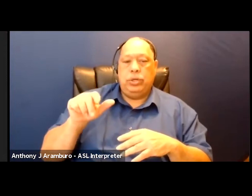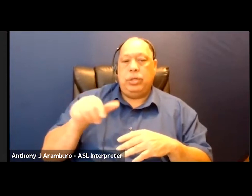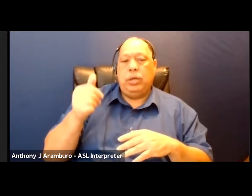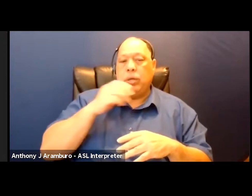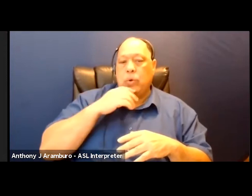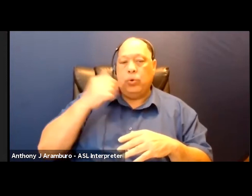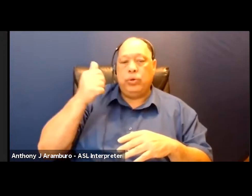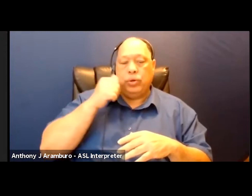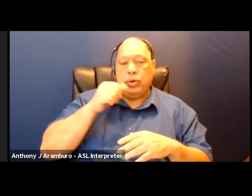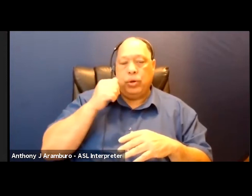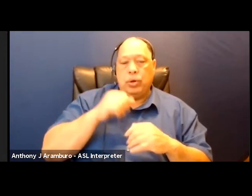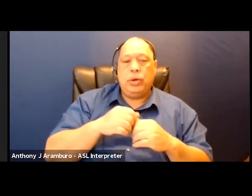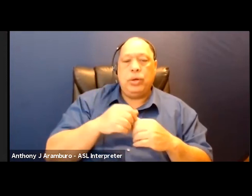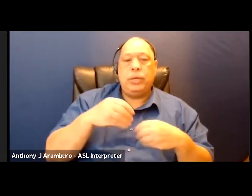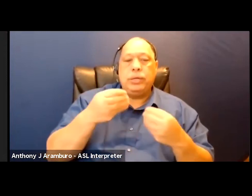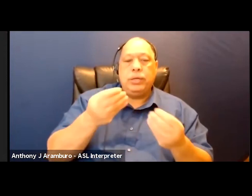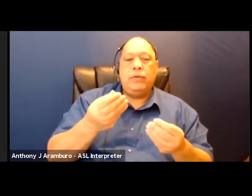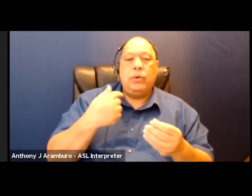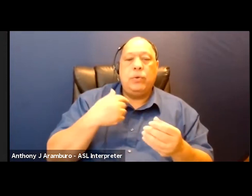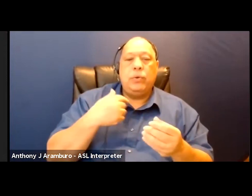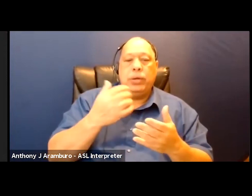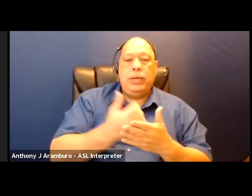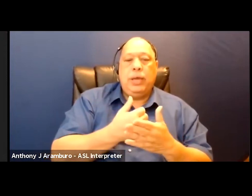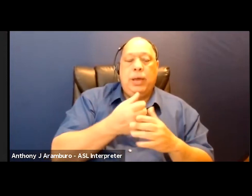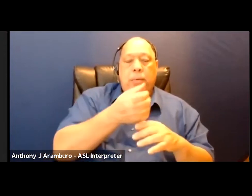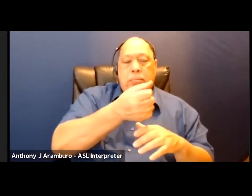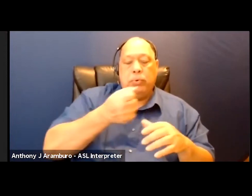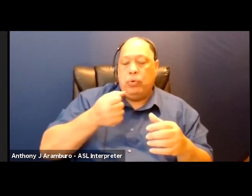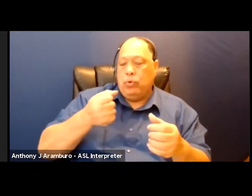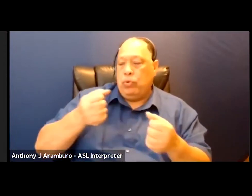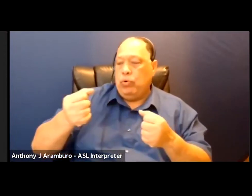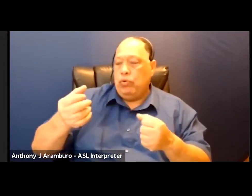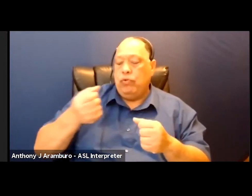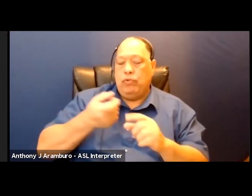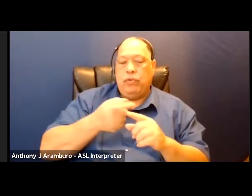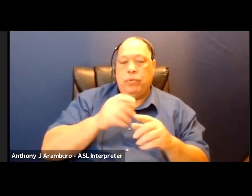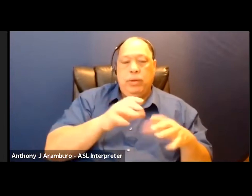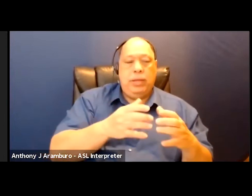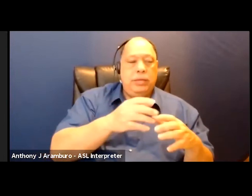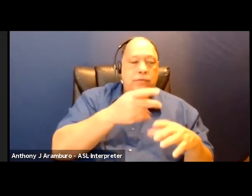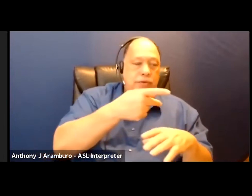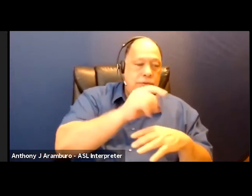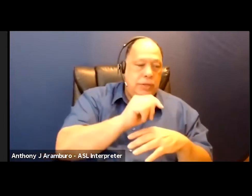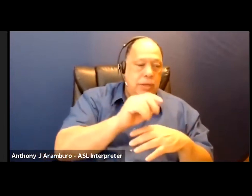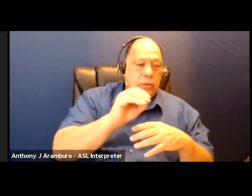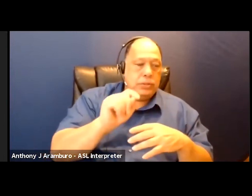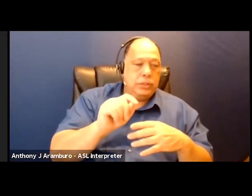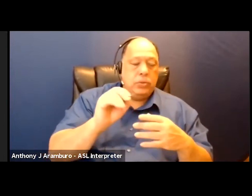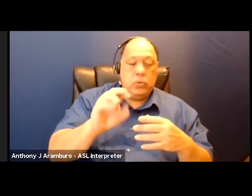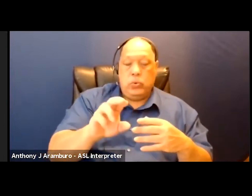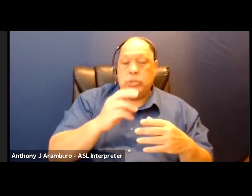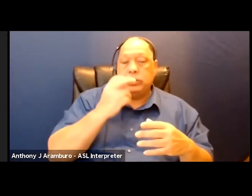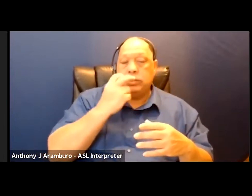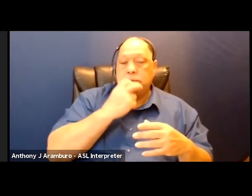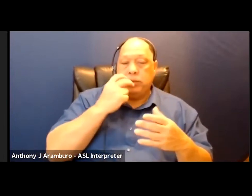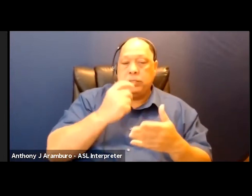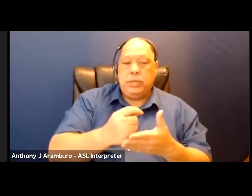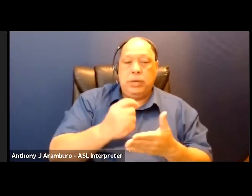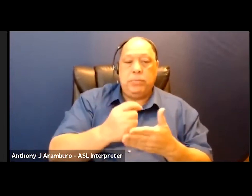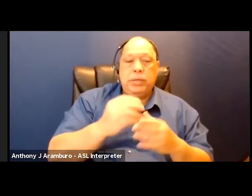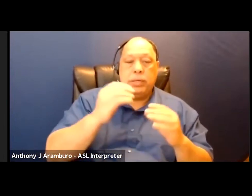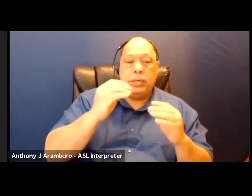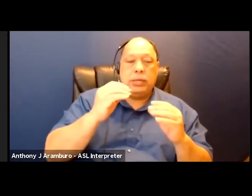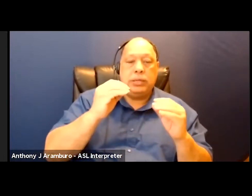girl. Given that we got pulled from class for physical therapy, occupational therapy, and or speech therapy, our